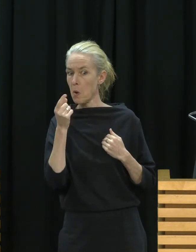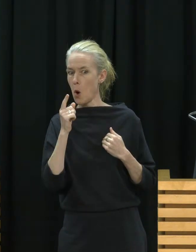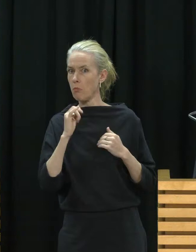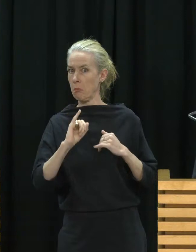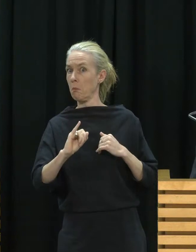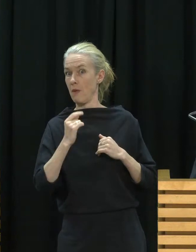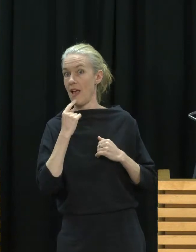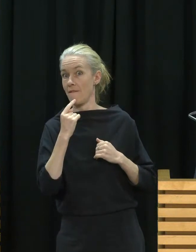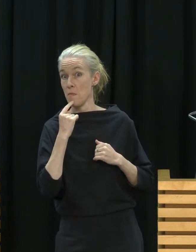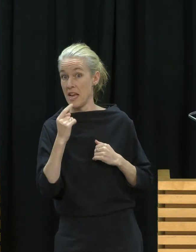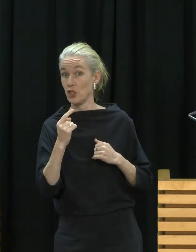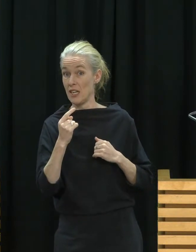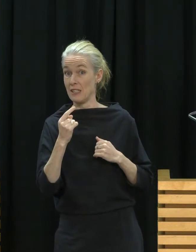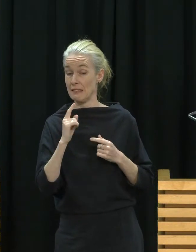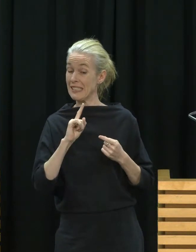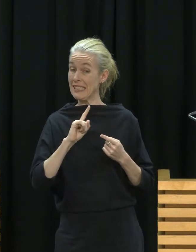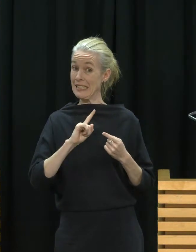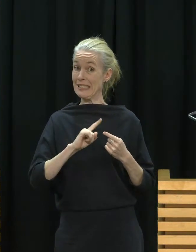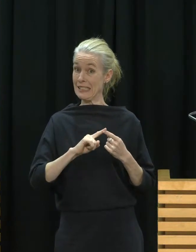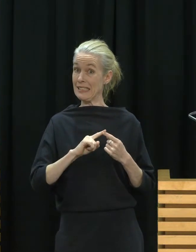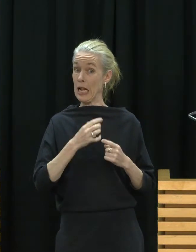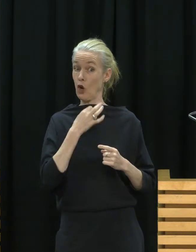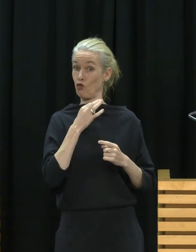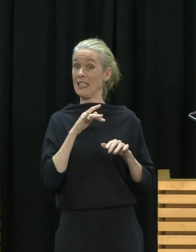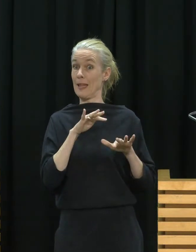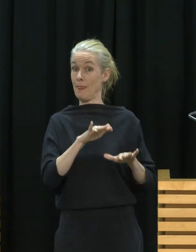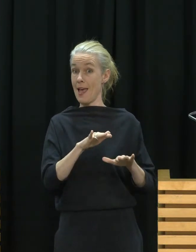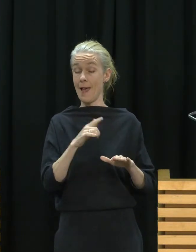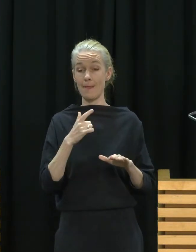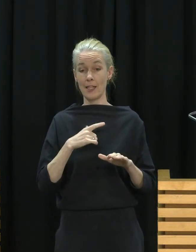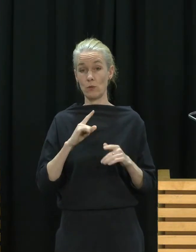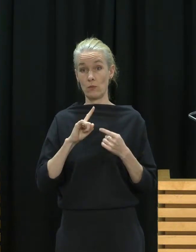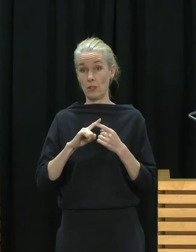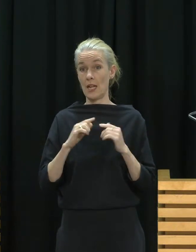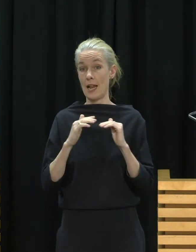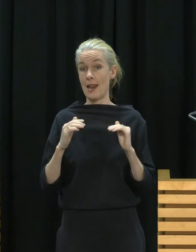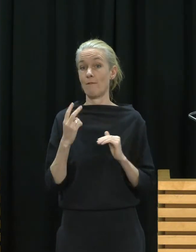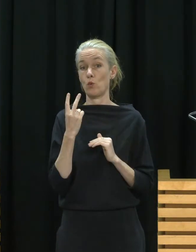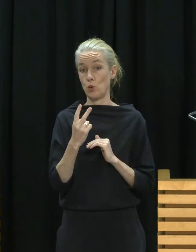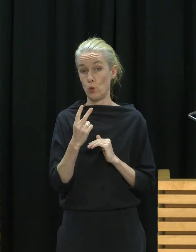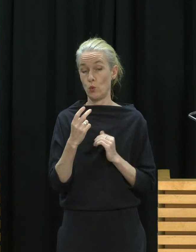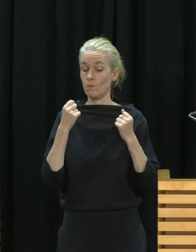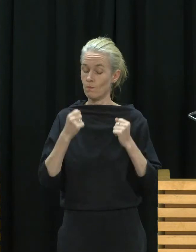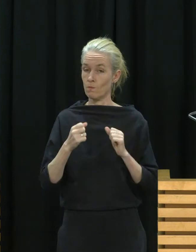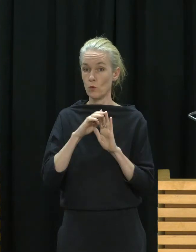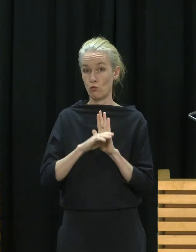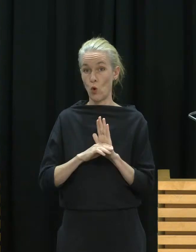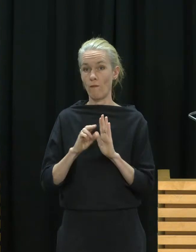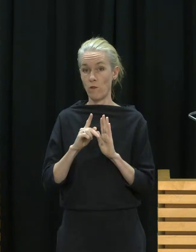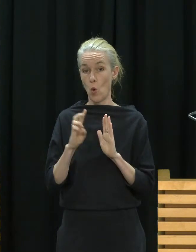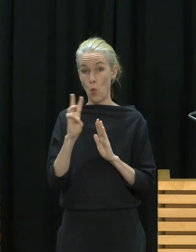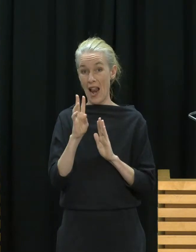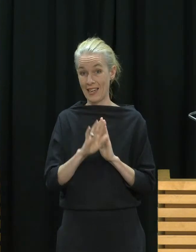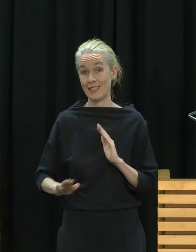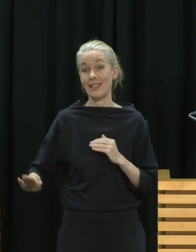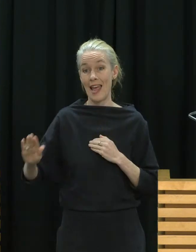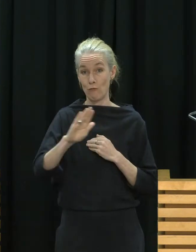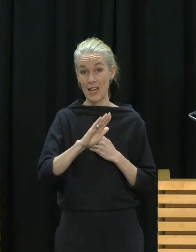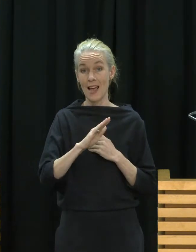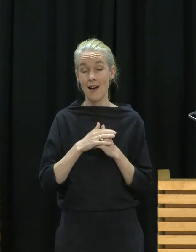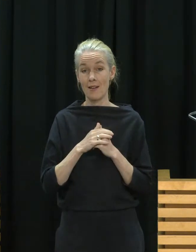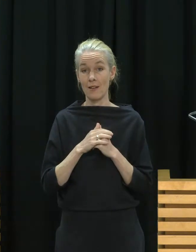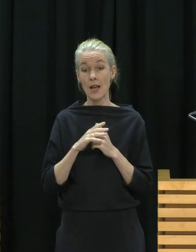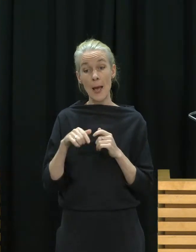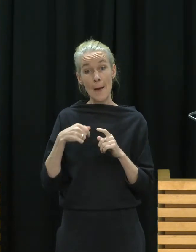there is increased risk, which is why we have the alert level 2 in place across the Wellington region, and also why we're asking people outside of